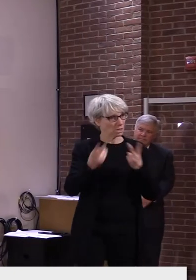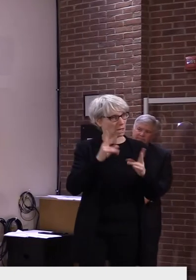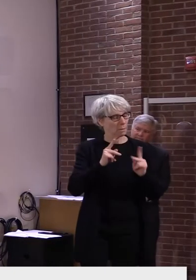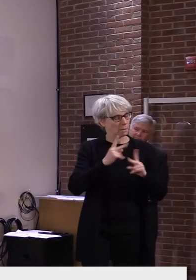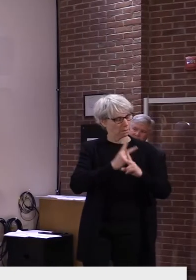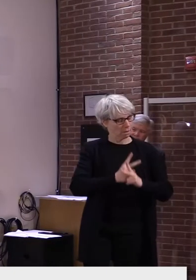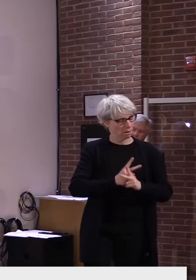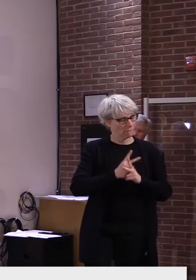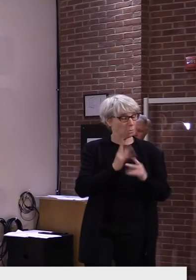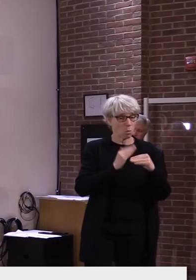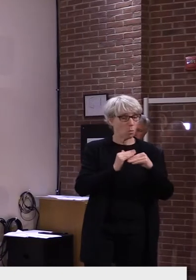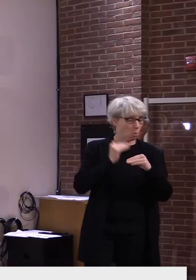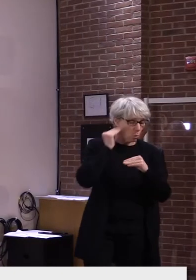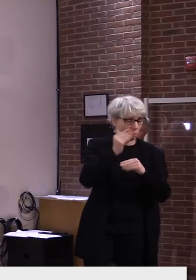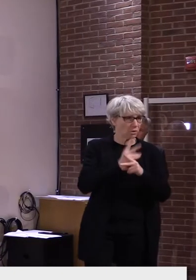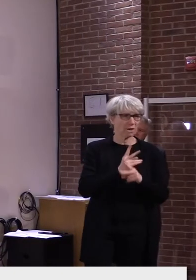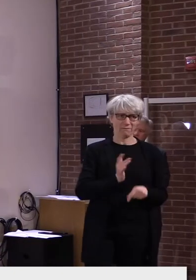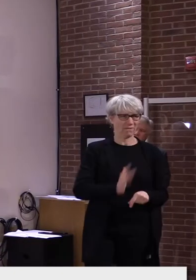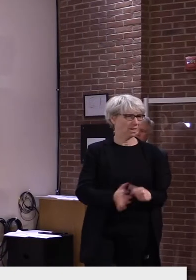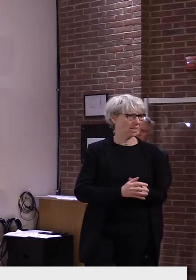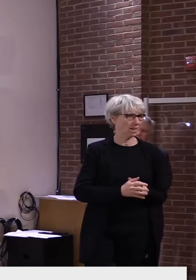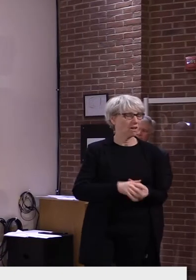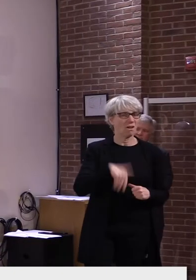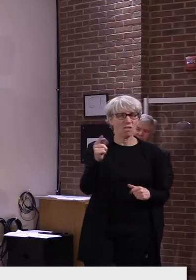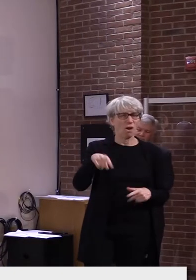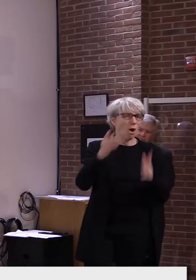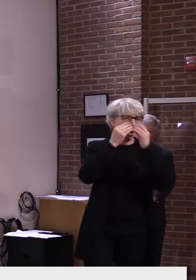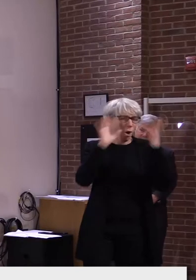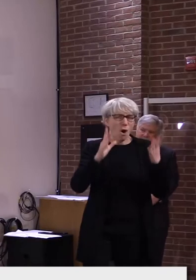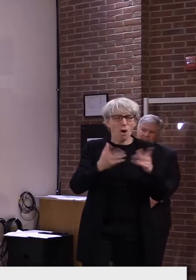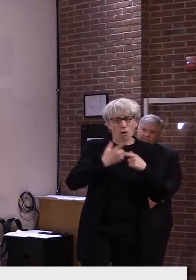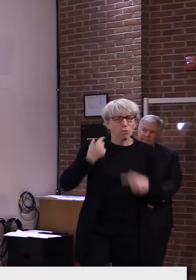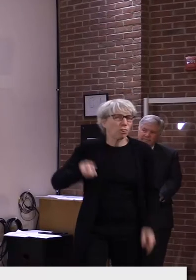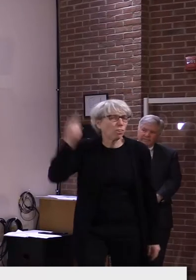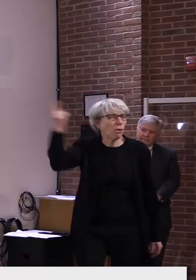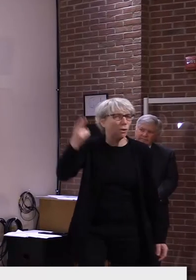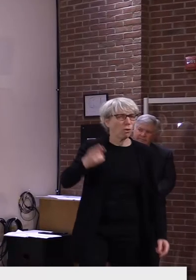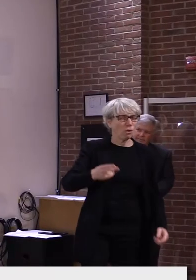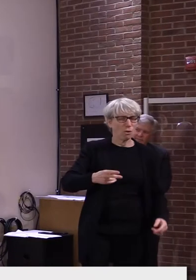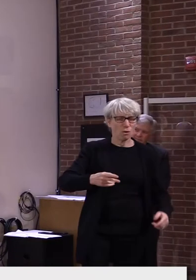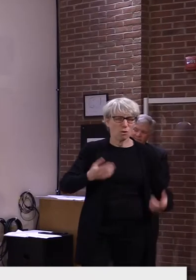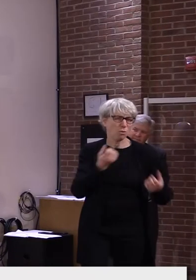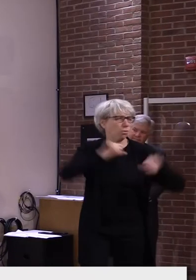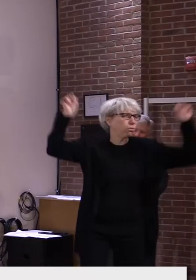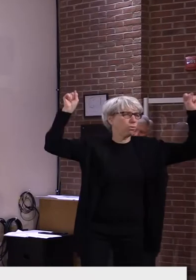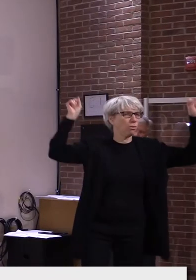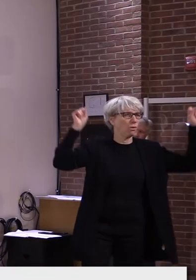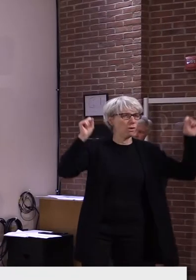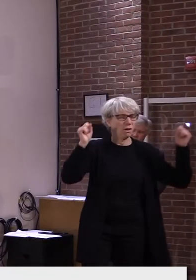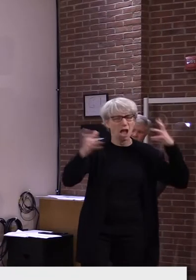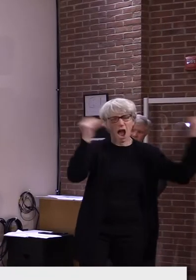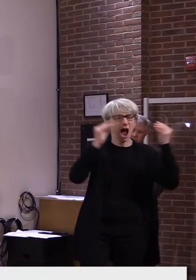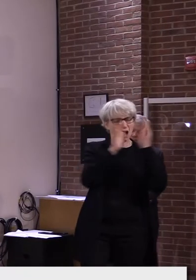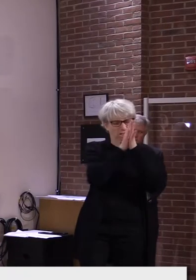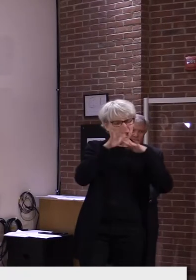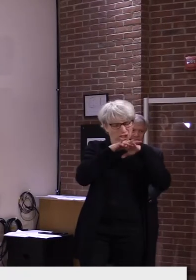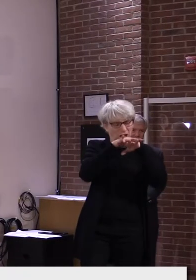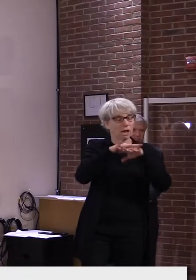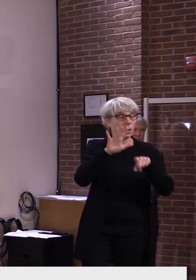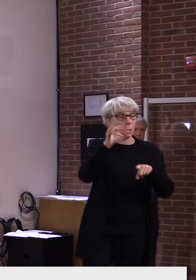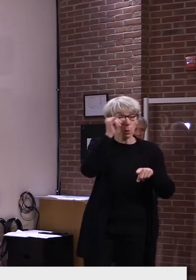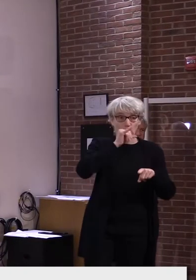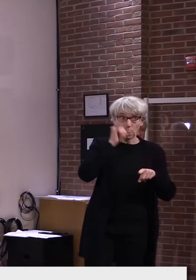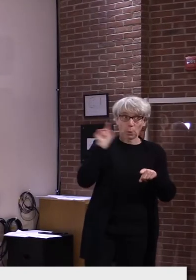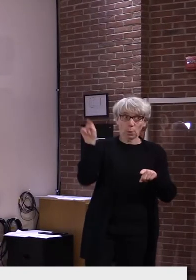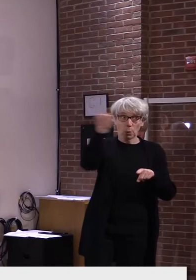the country have been, where people have jumped to abandoning all kinds of precautions in a very, very